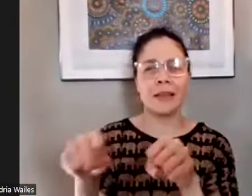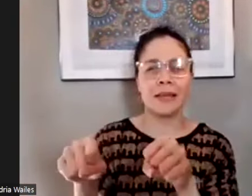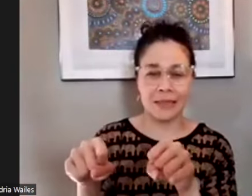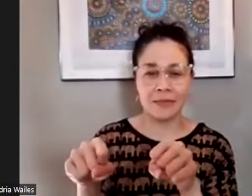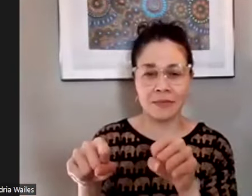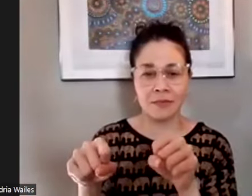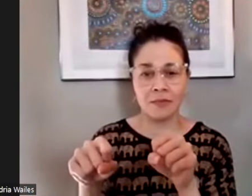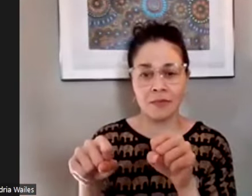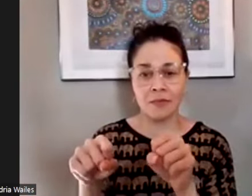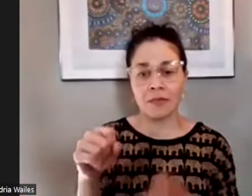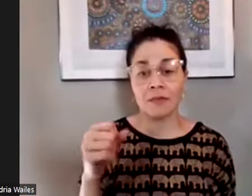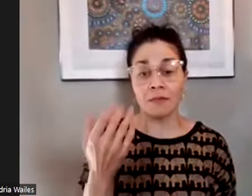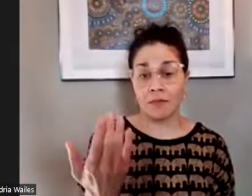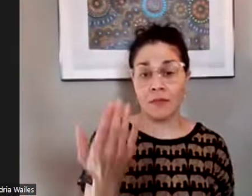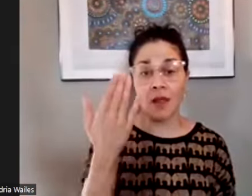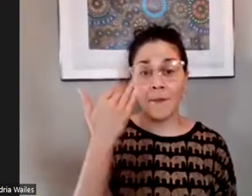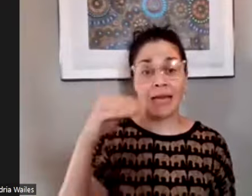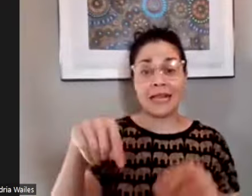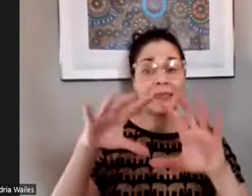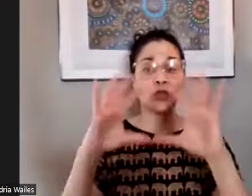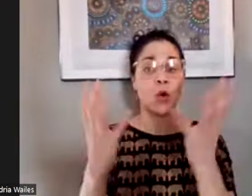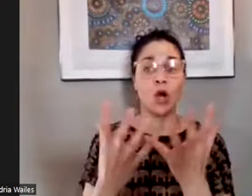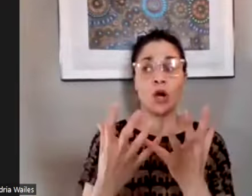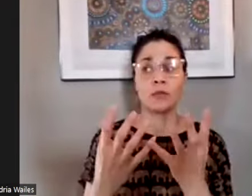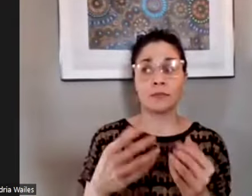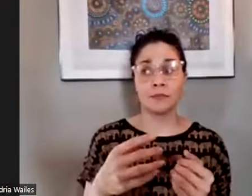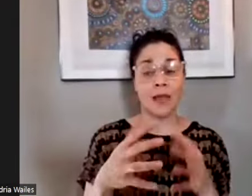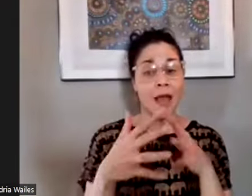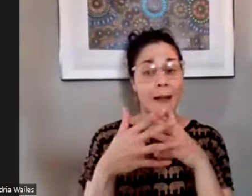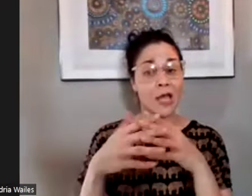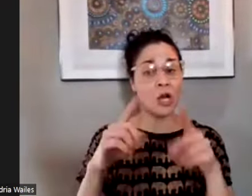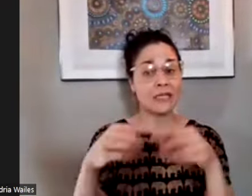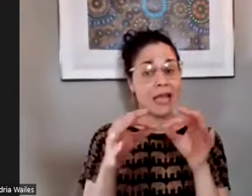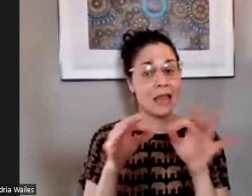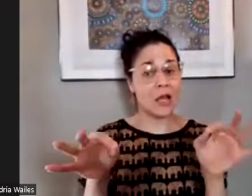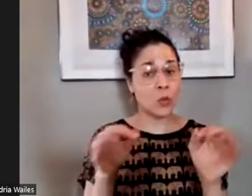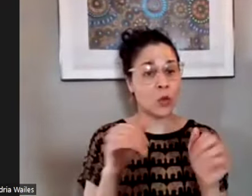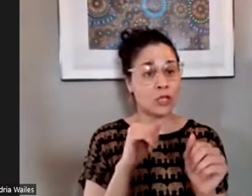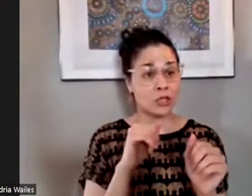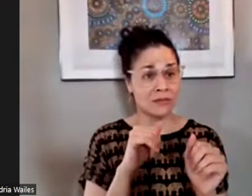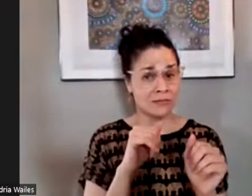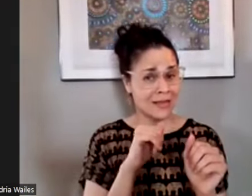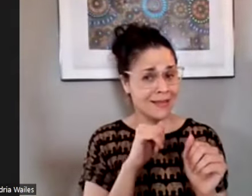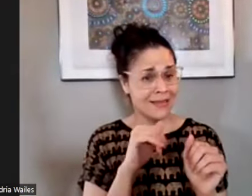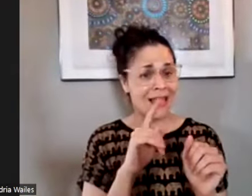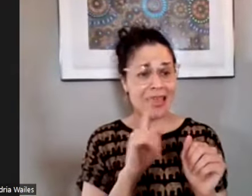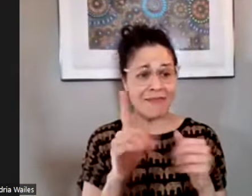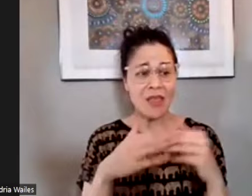to be able to explore the possibilities because we're creating a world, right? And in the world that